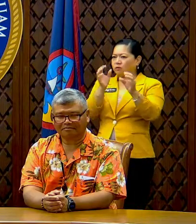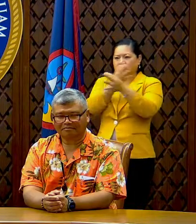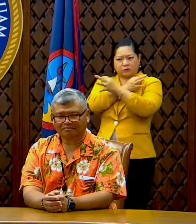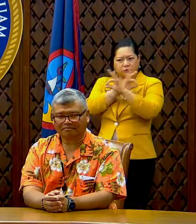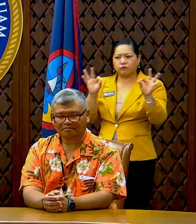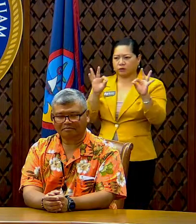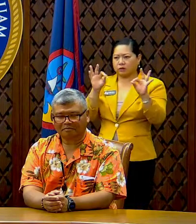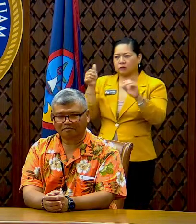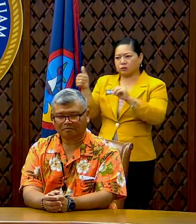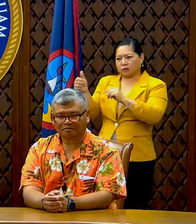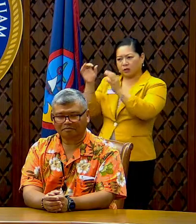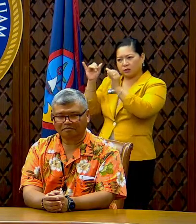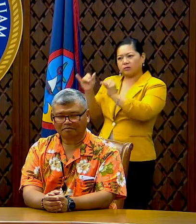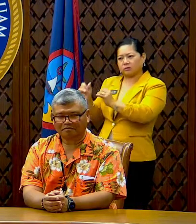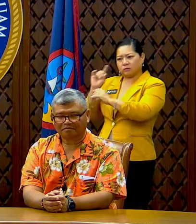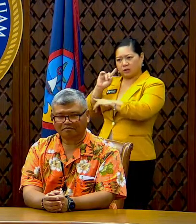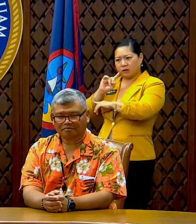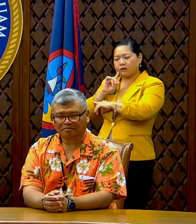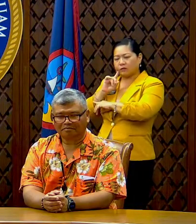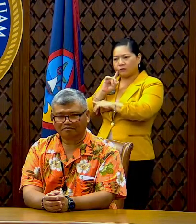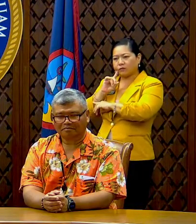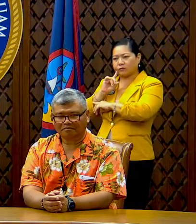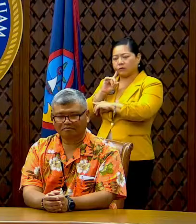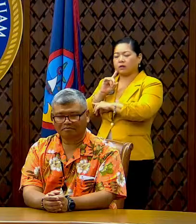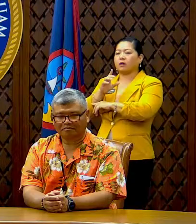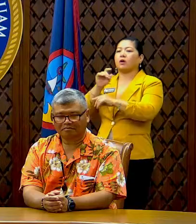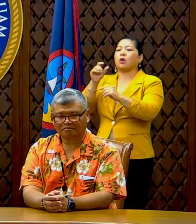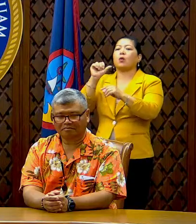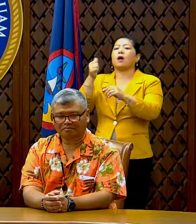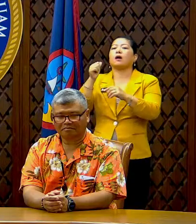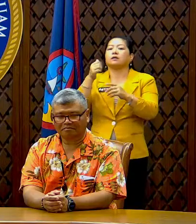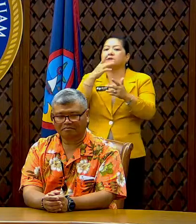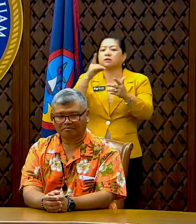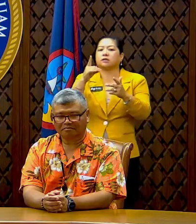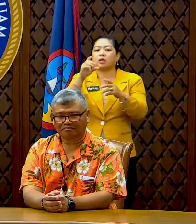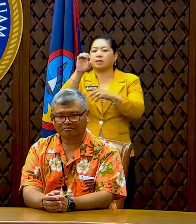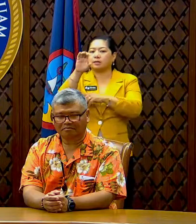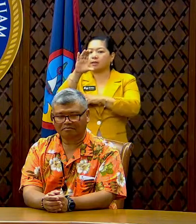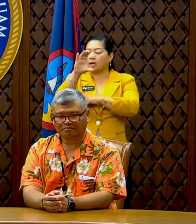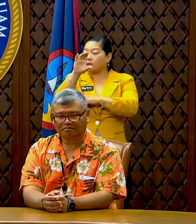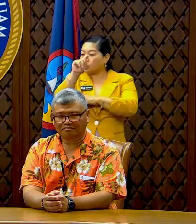the individual. Whereas Executive Order